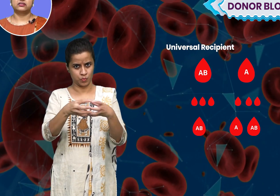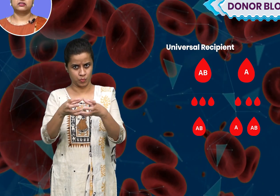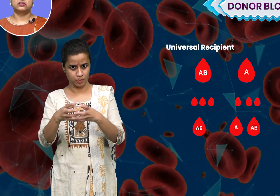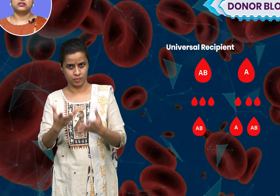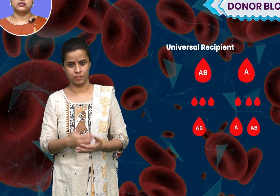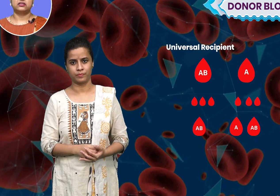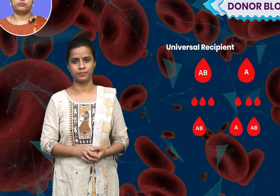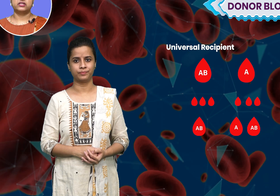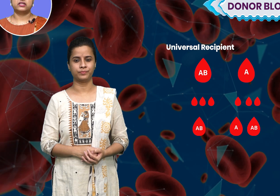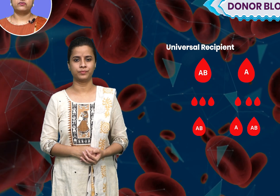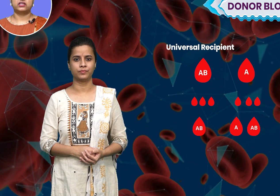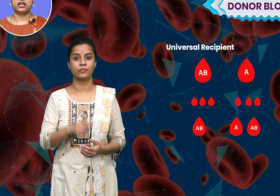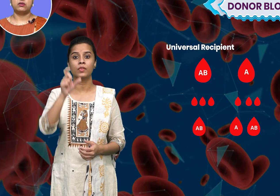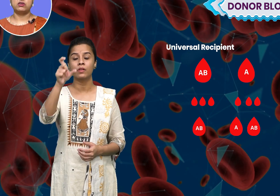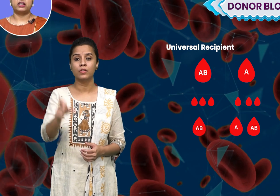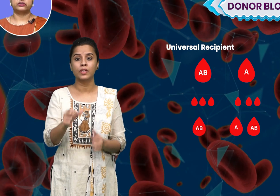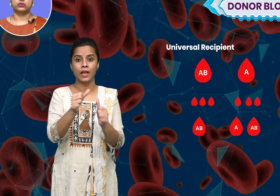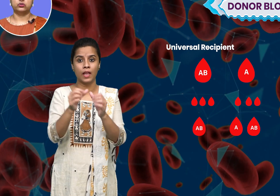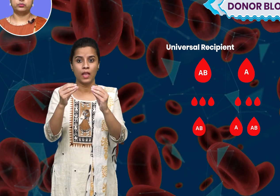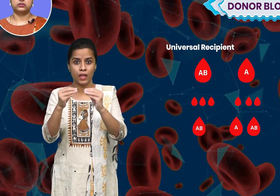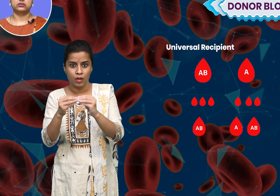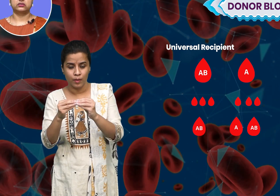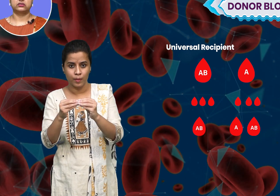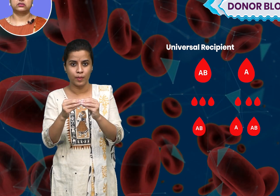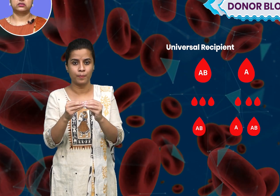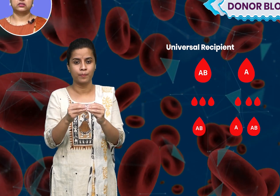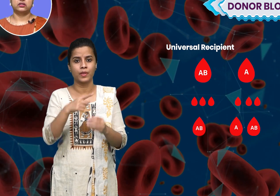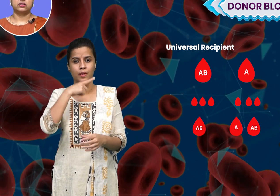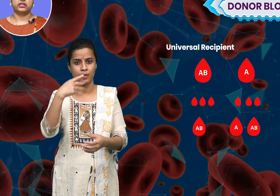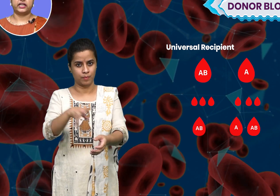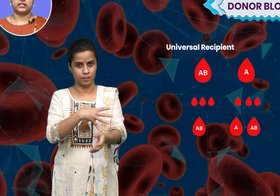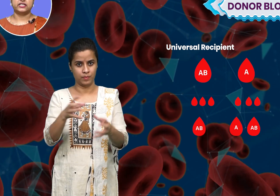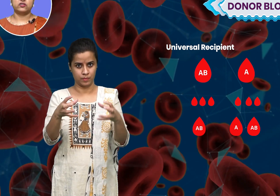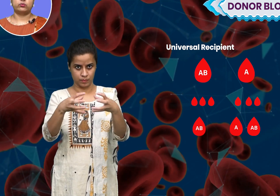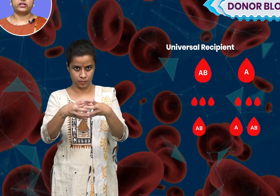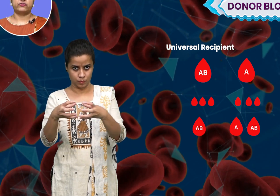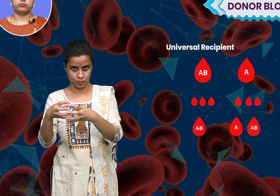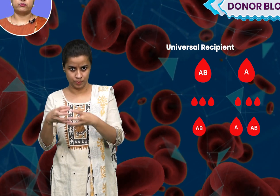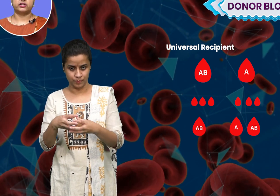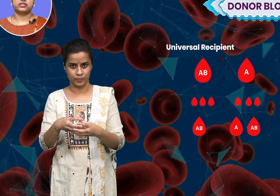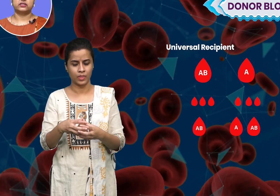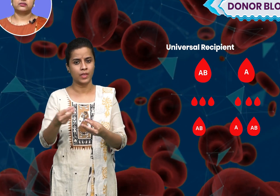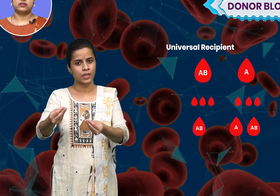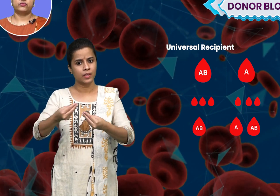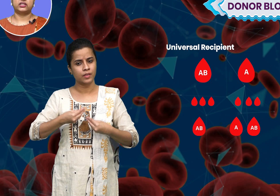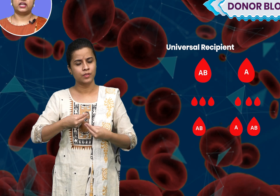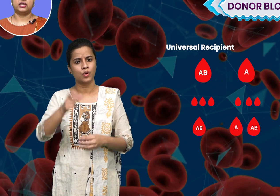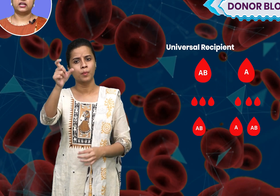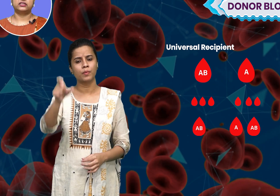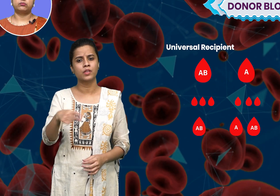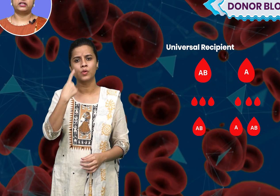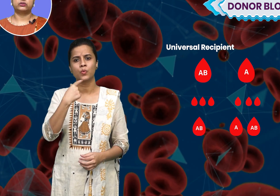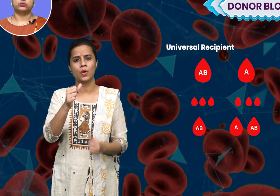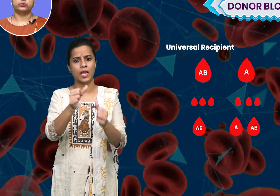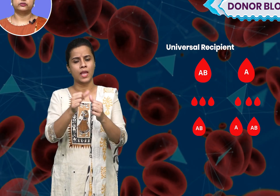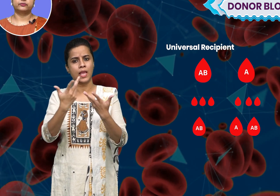whereas the person with AB blood group can receive blood from a person with any